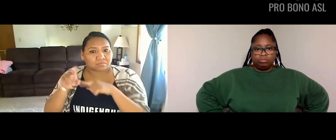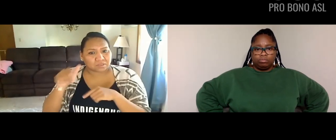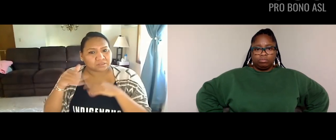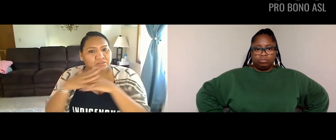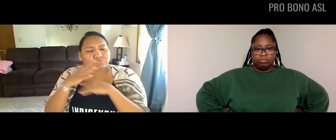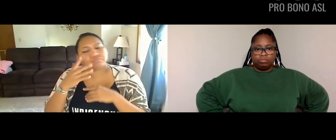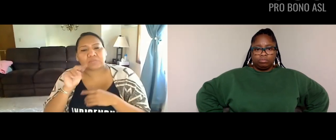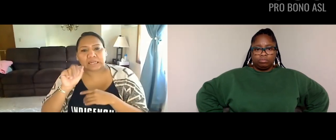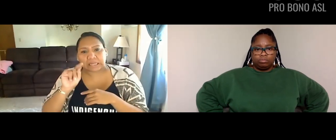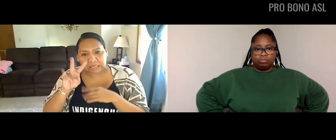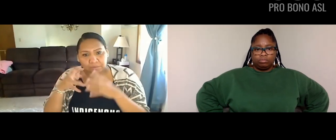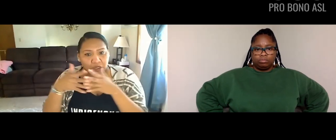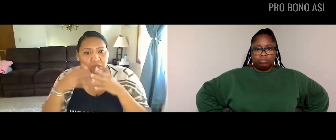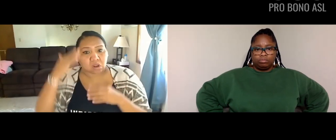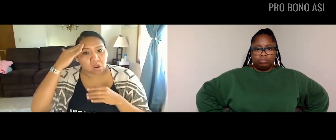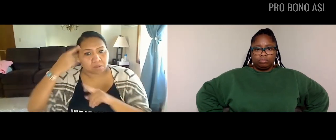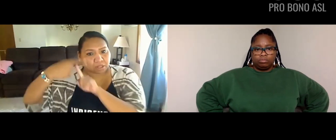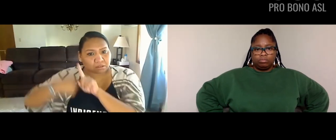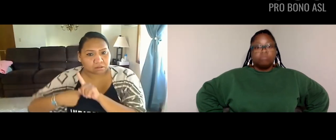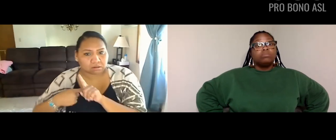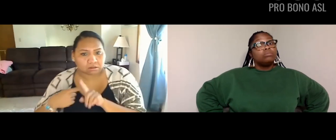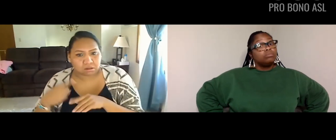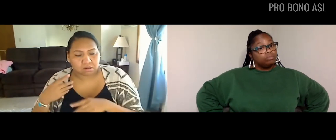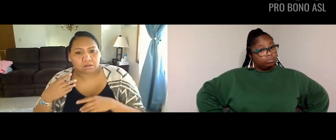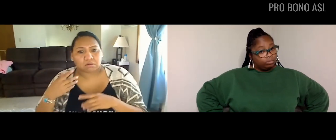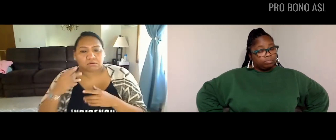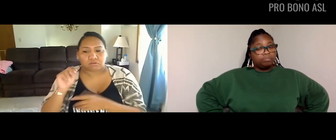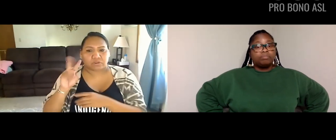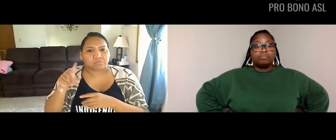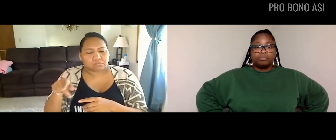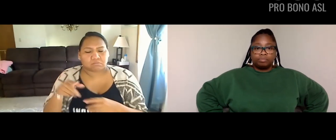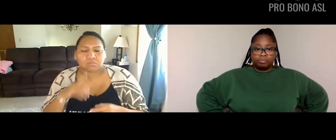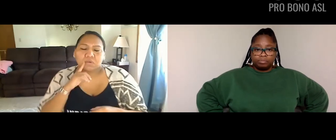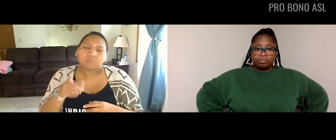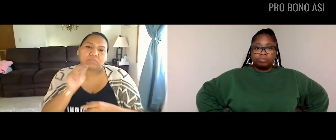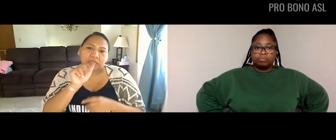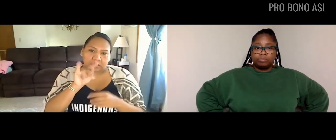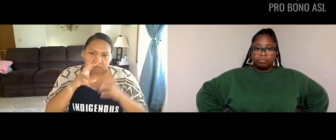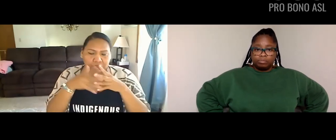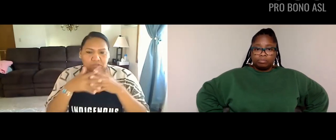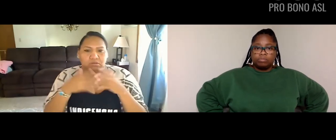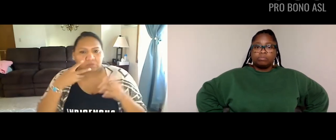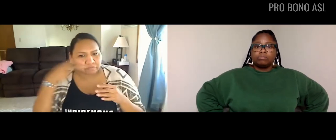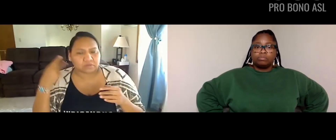ways you can help. For example, November is Indigenous Awareness Month.